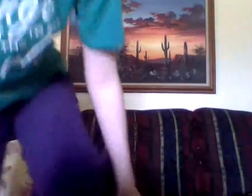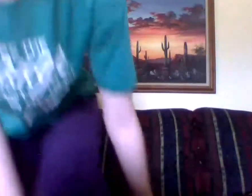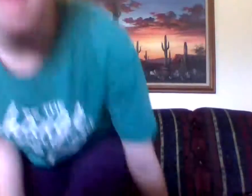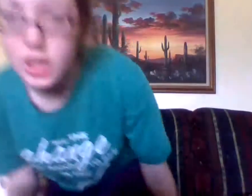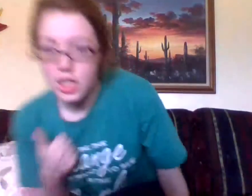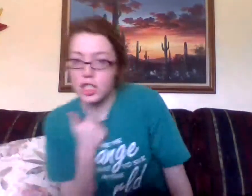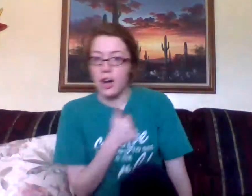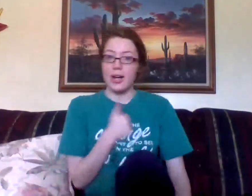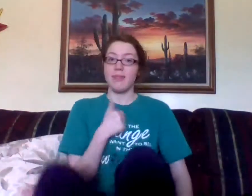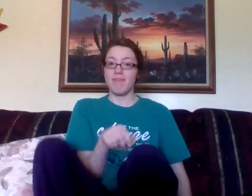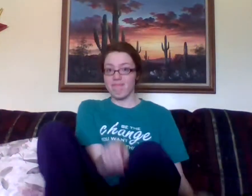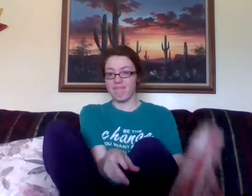Sorry.